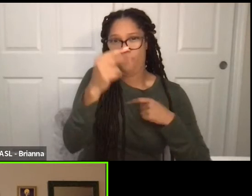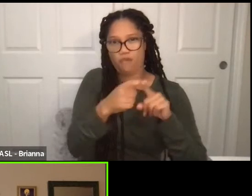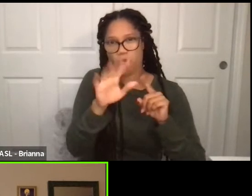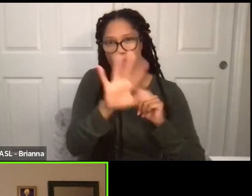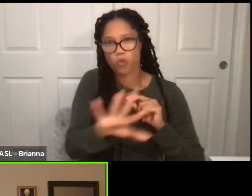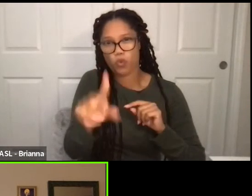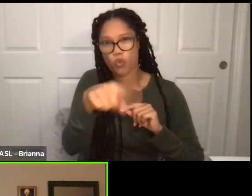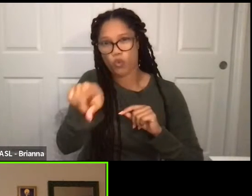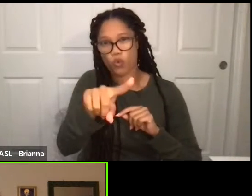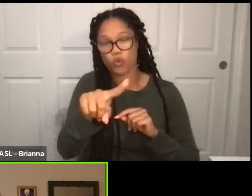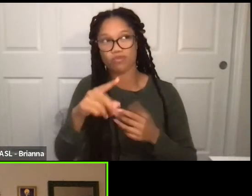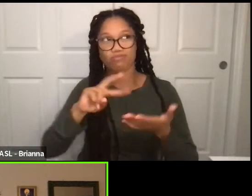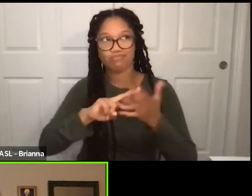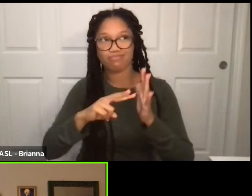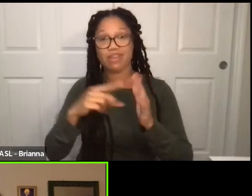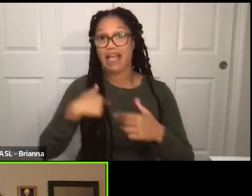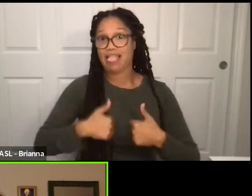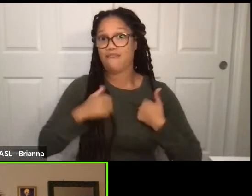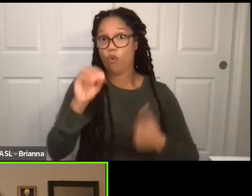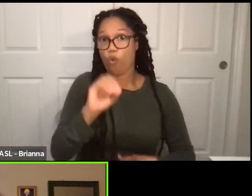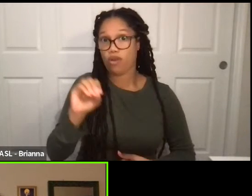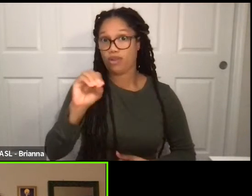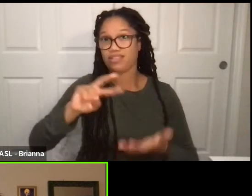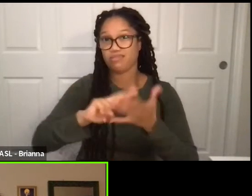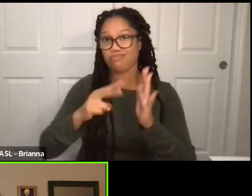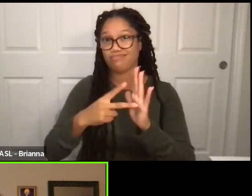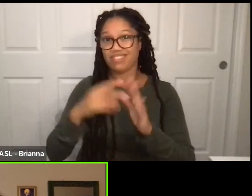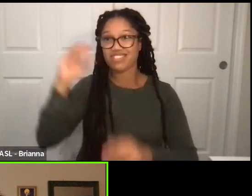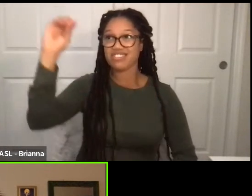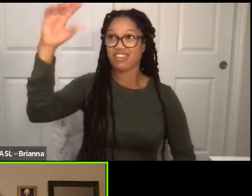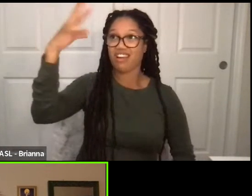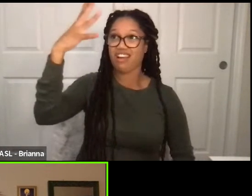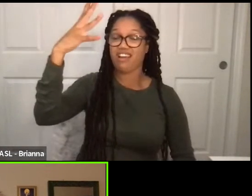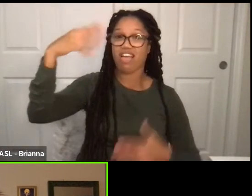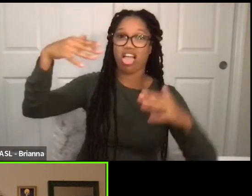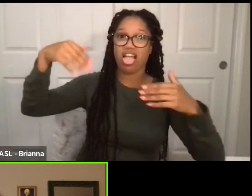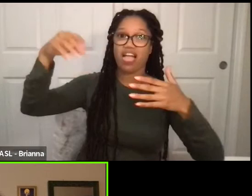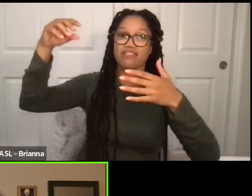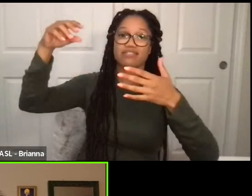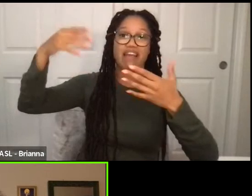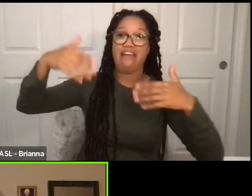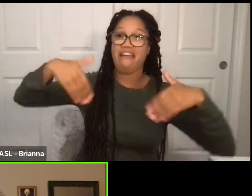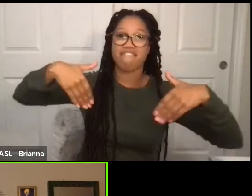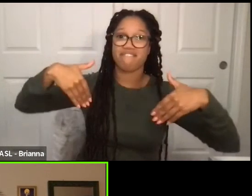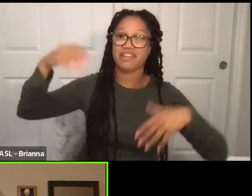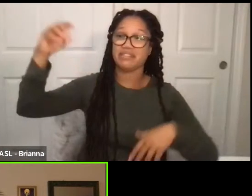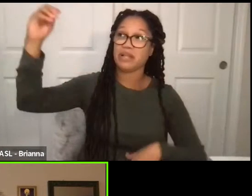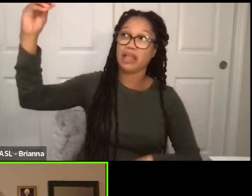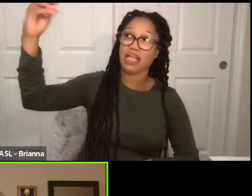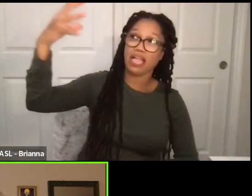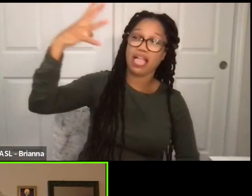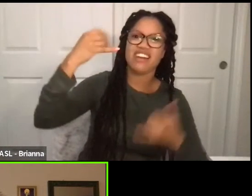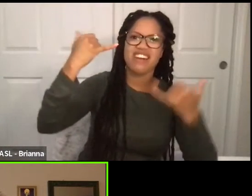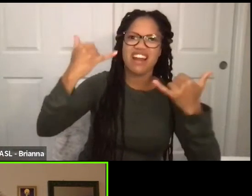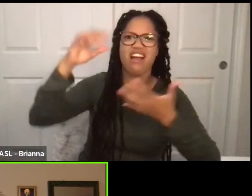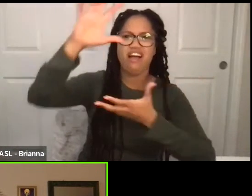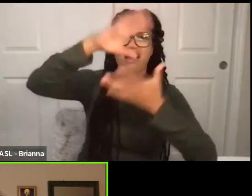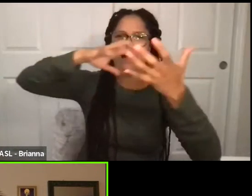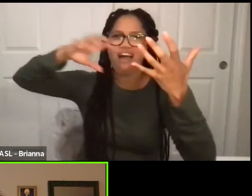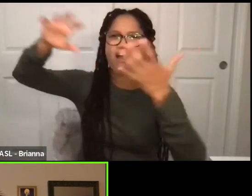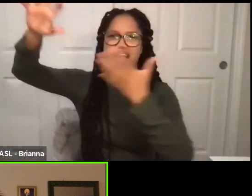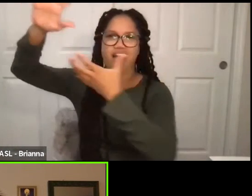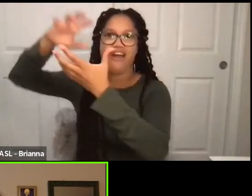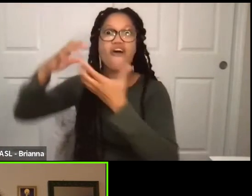sun hasn't really come out for the last 6 months, and the sun's finally starting to come out again.